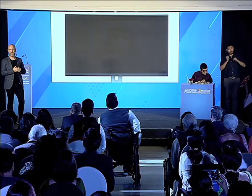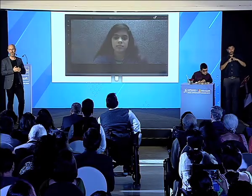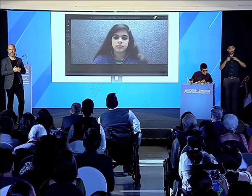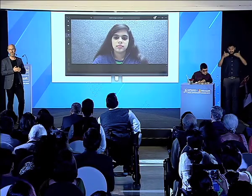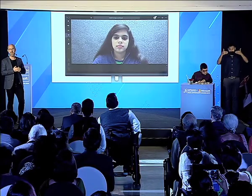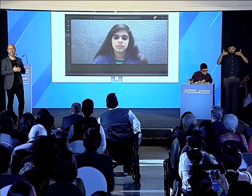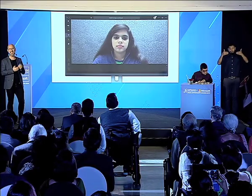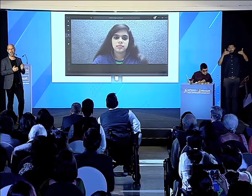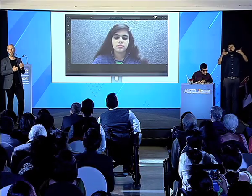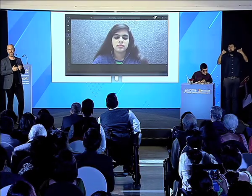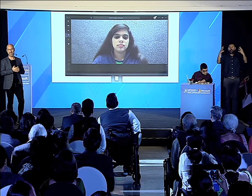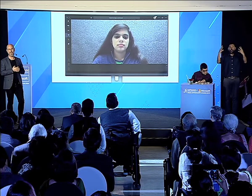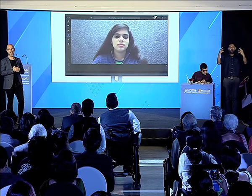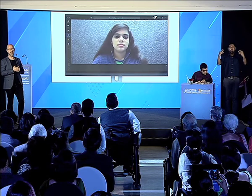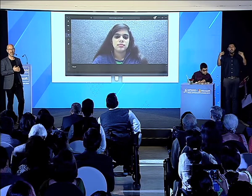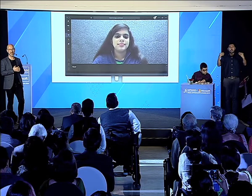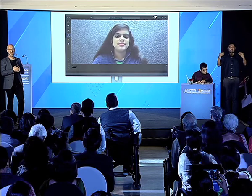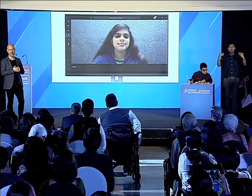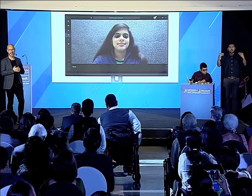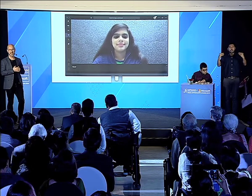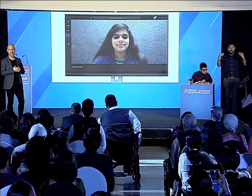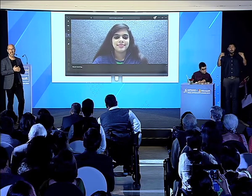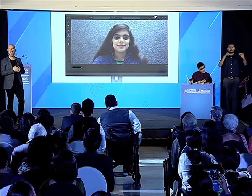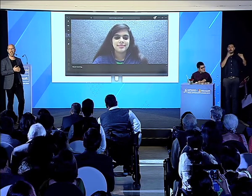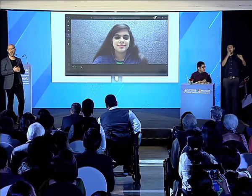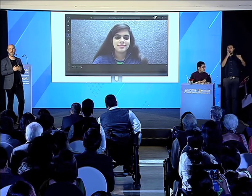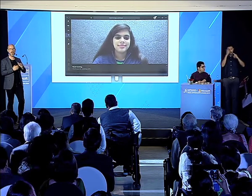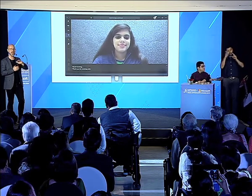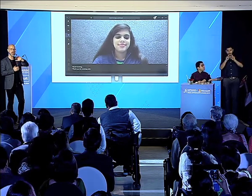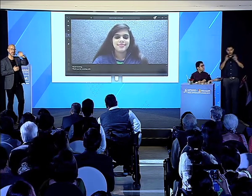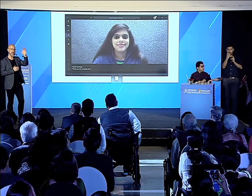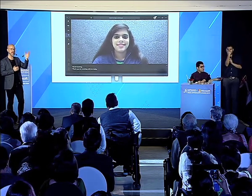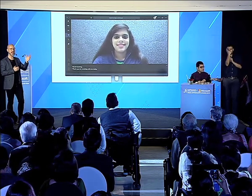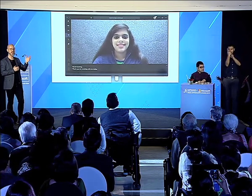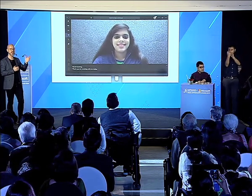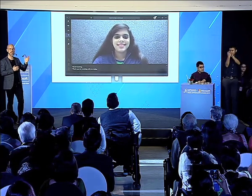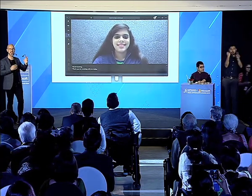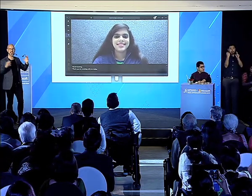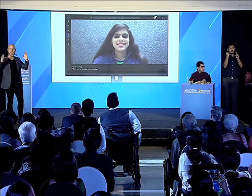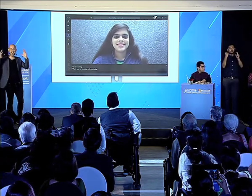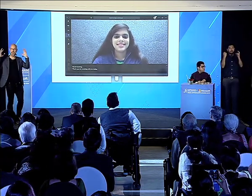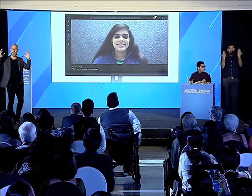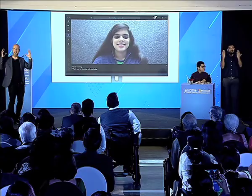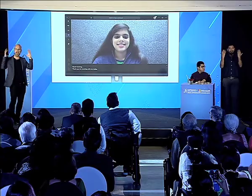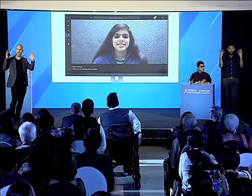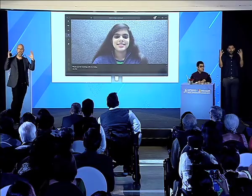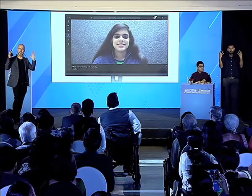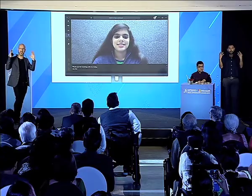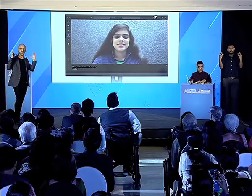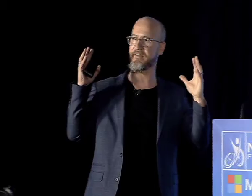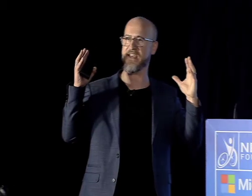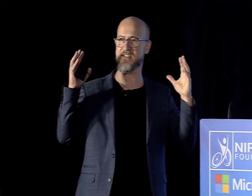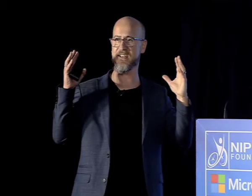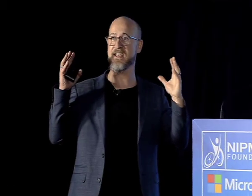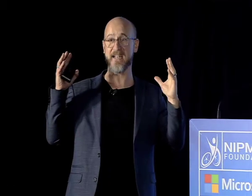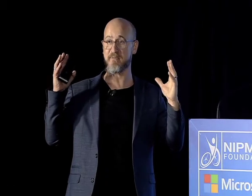deaf. Sweta lip reads incredibly well. And therefore, when we blur the background using artificial intelligence to give a very clear view